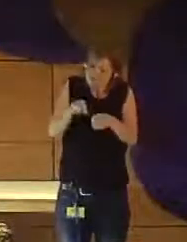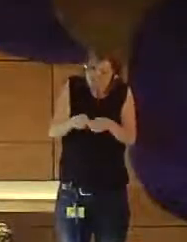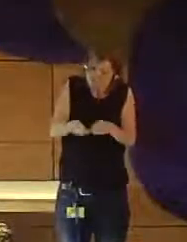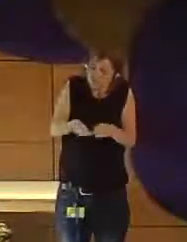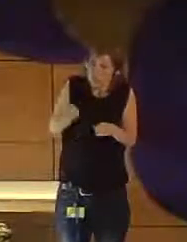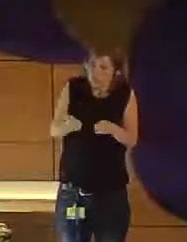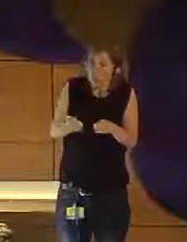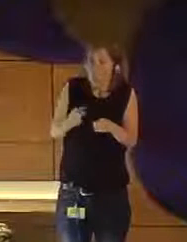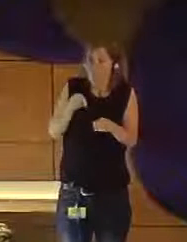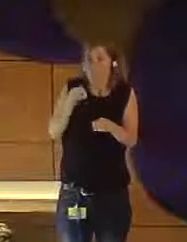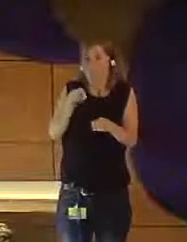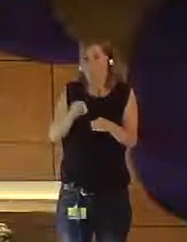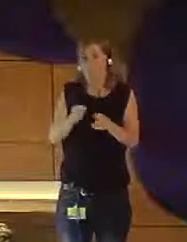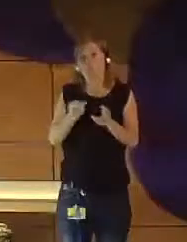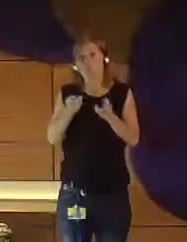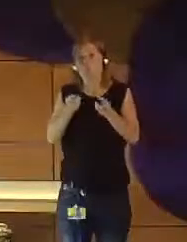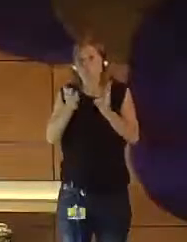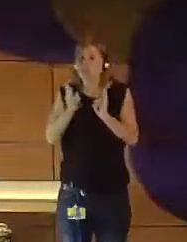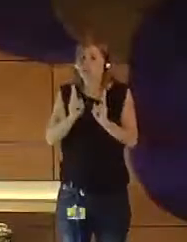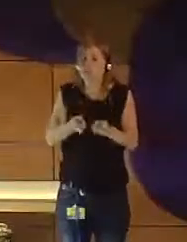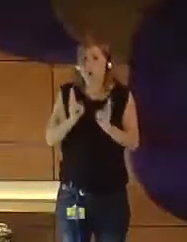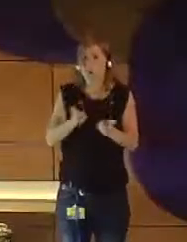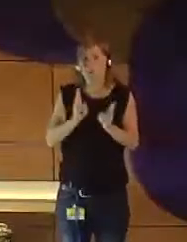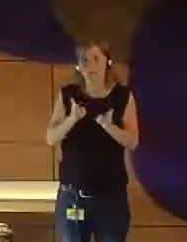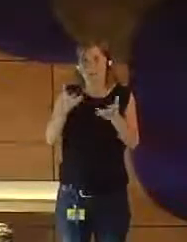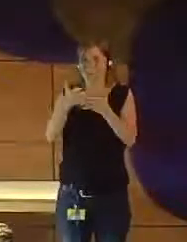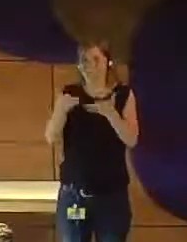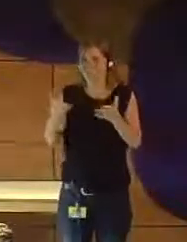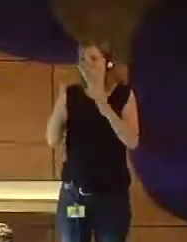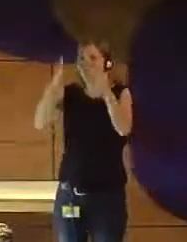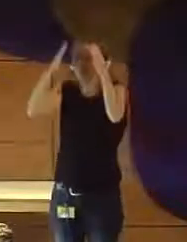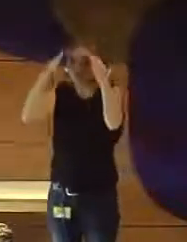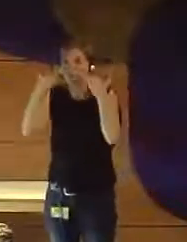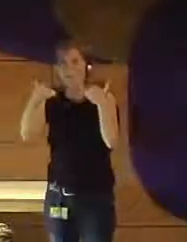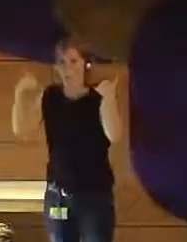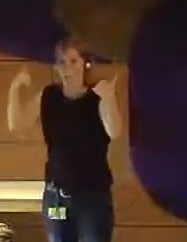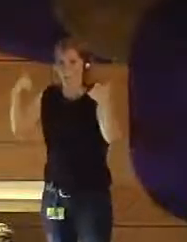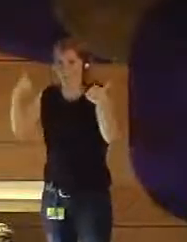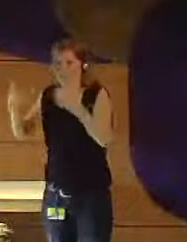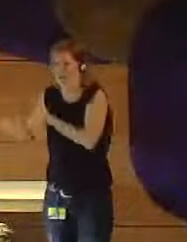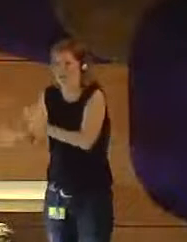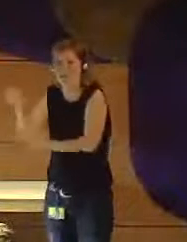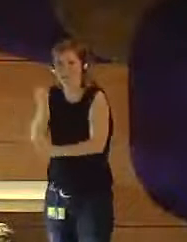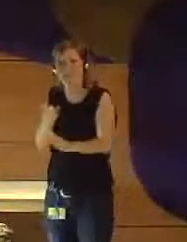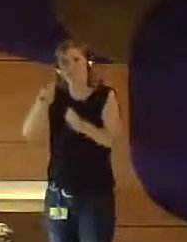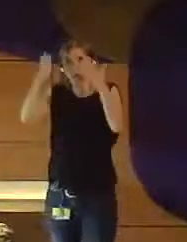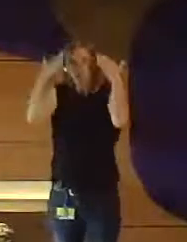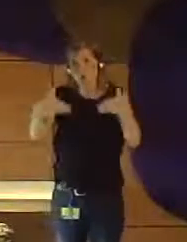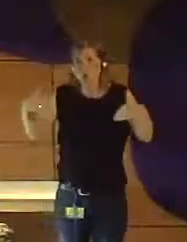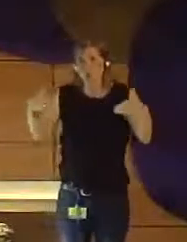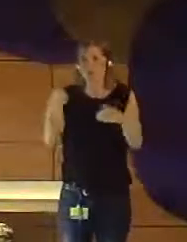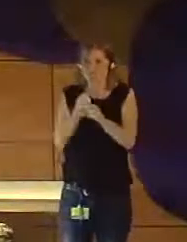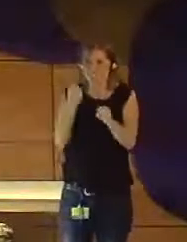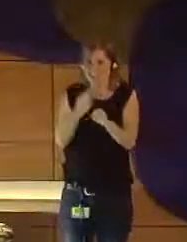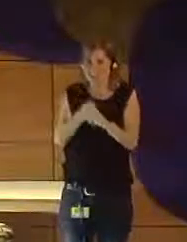lived in Italy, and they used to urinate into a bucket, and we used to get the HCG from there. You'll be pleased to know we don't do that any